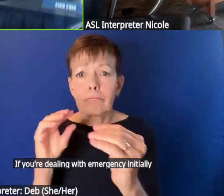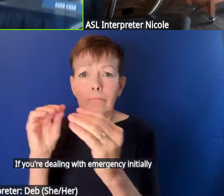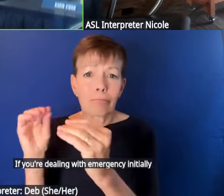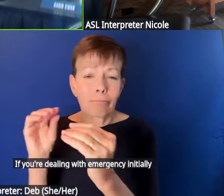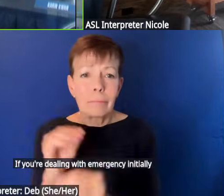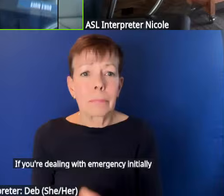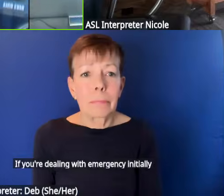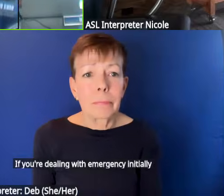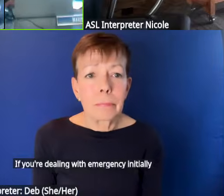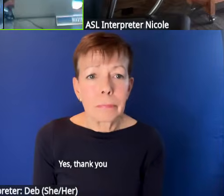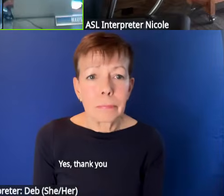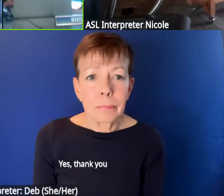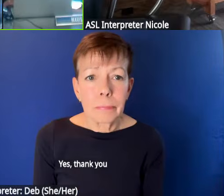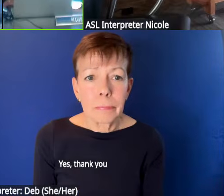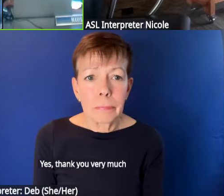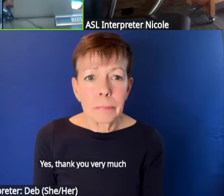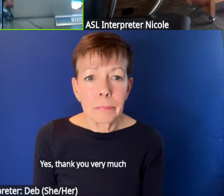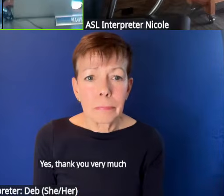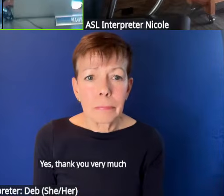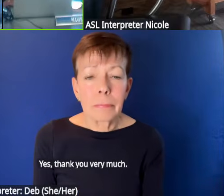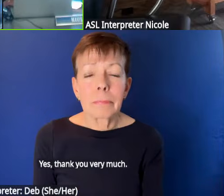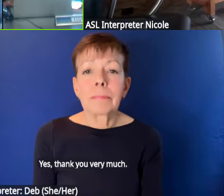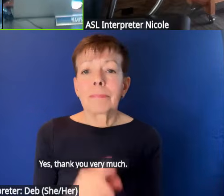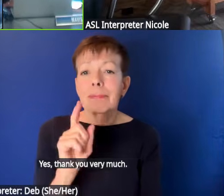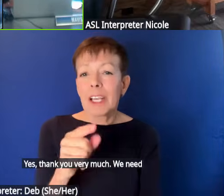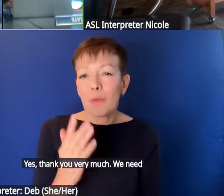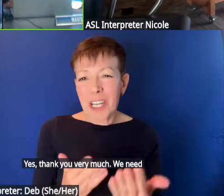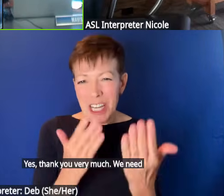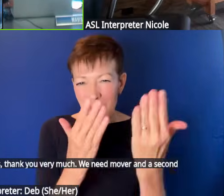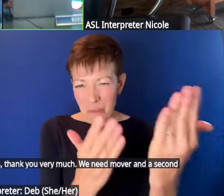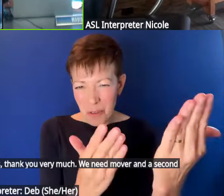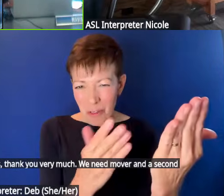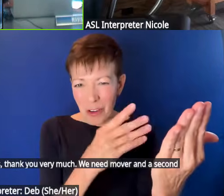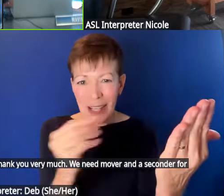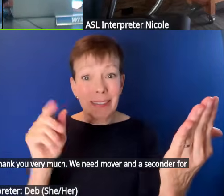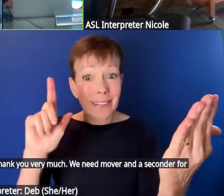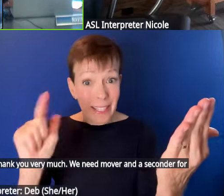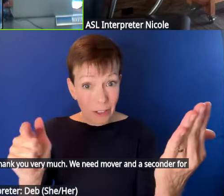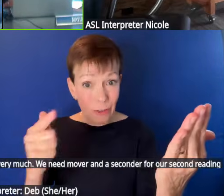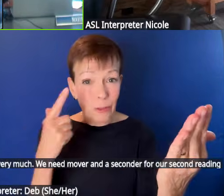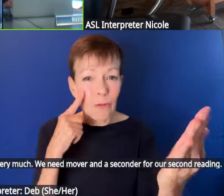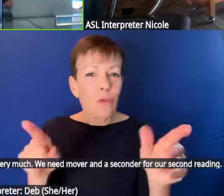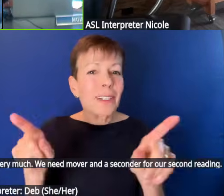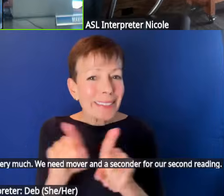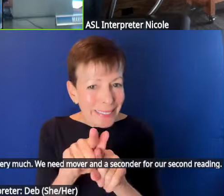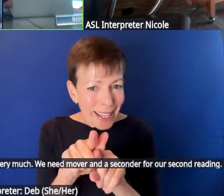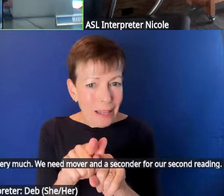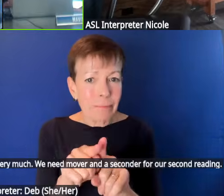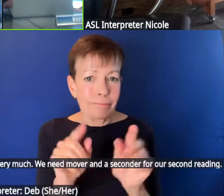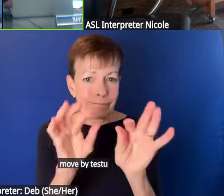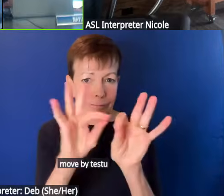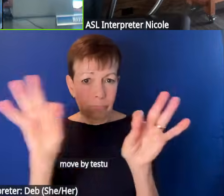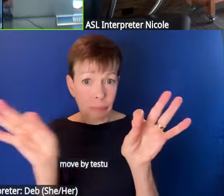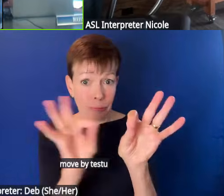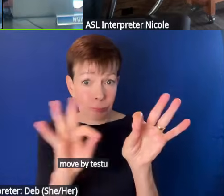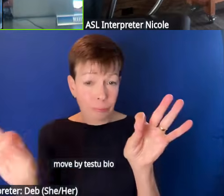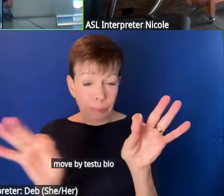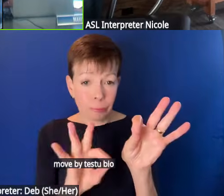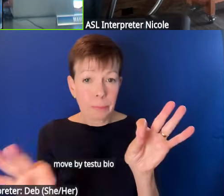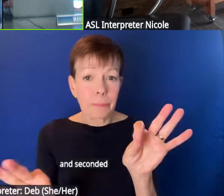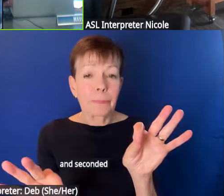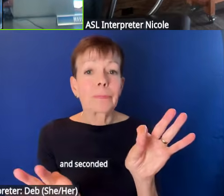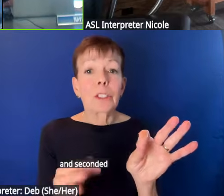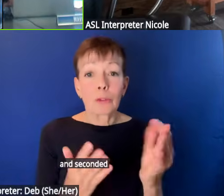Yes, thank you very much. Need a mover and a seconder for our second reading. Moved by trustee Bio and seconded by